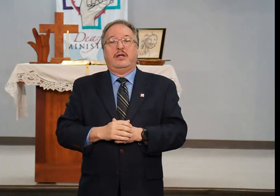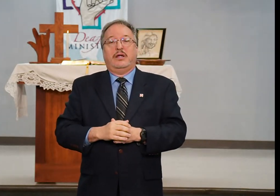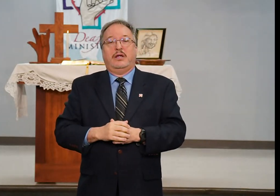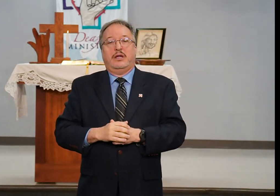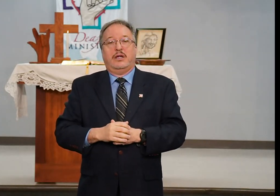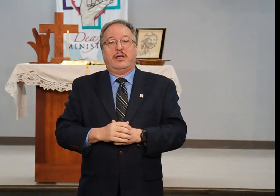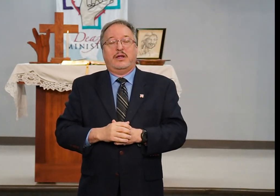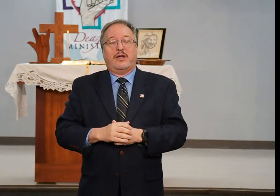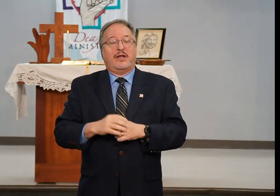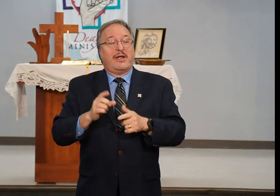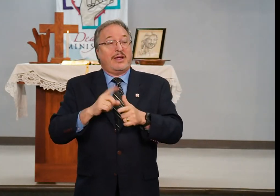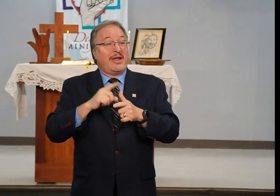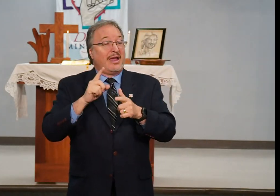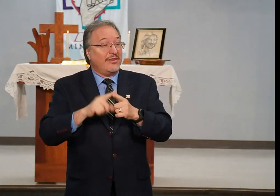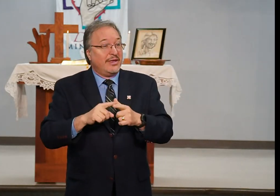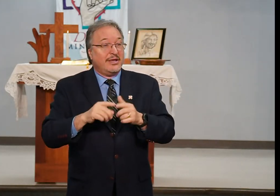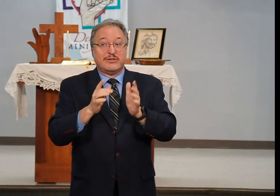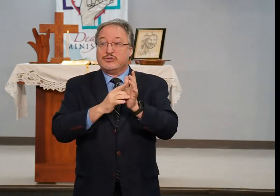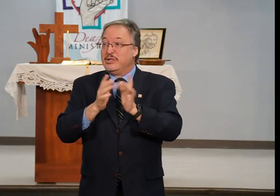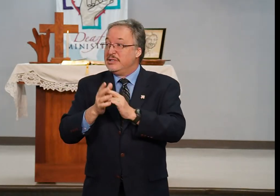so well known for his teaching and healing.